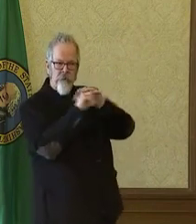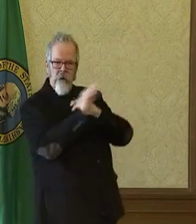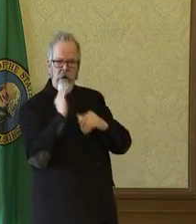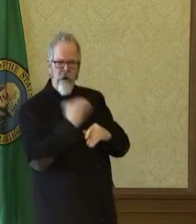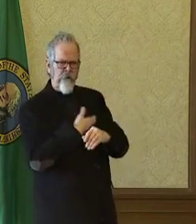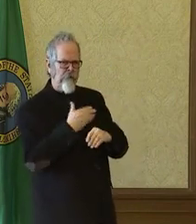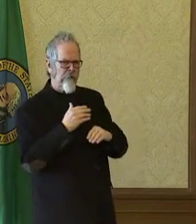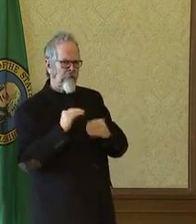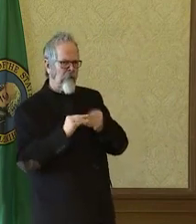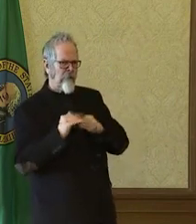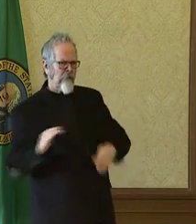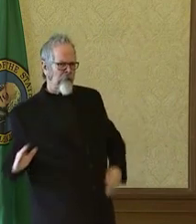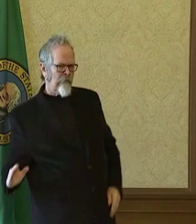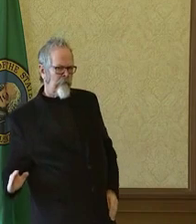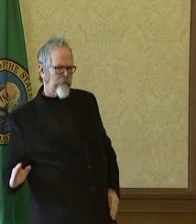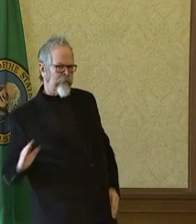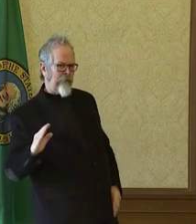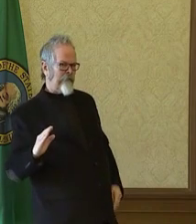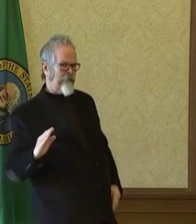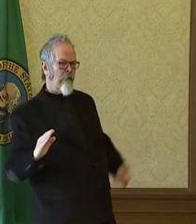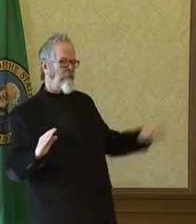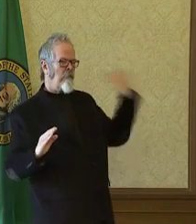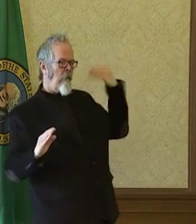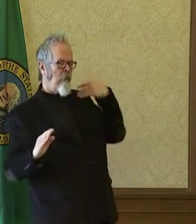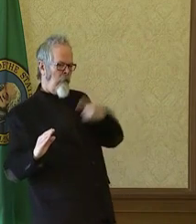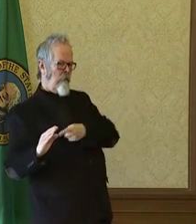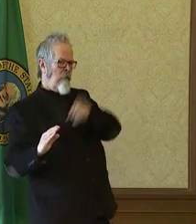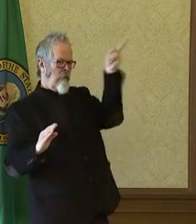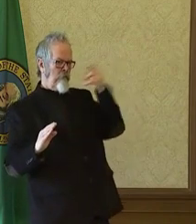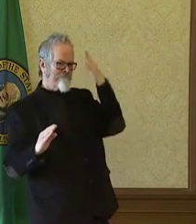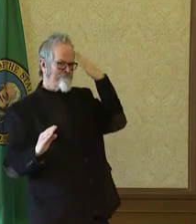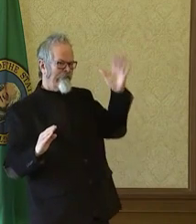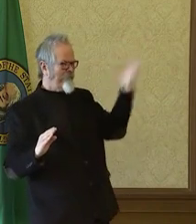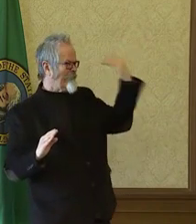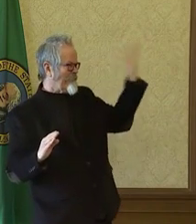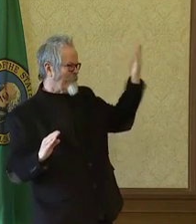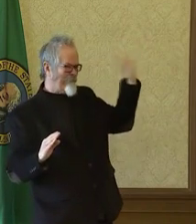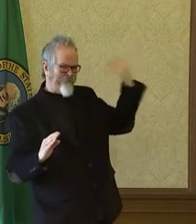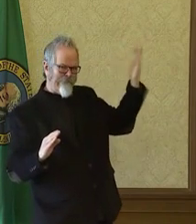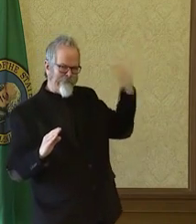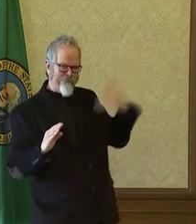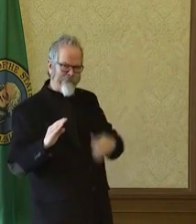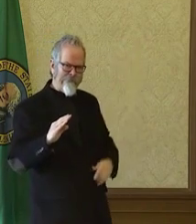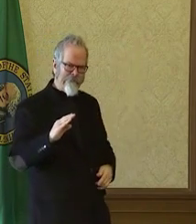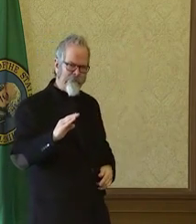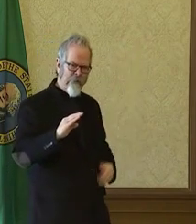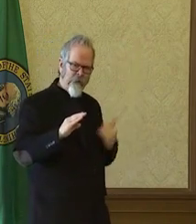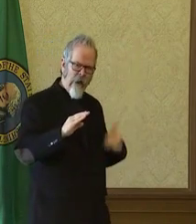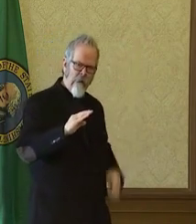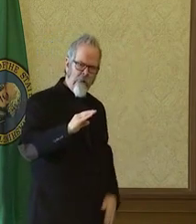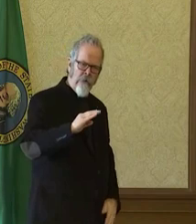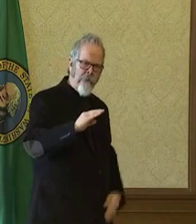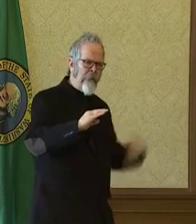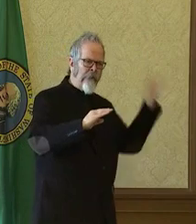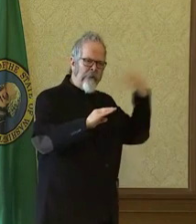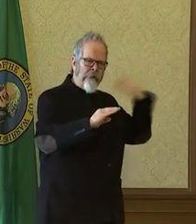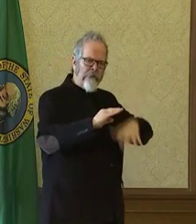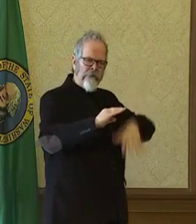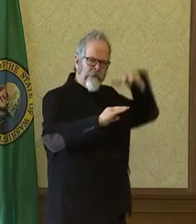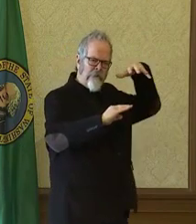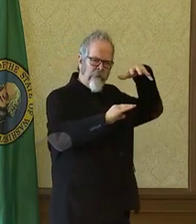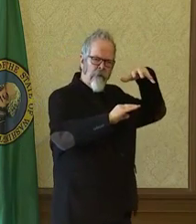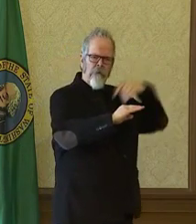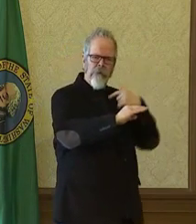Washington, we have been able to reduce the number of the people who will need that, particularly early in this event.